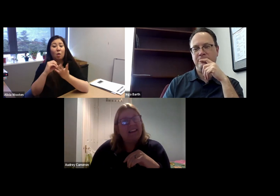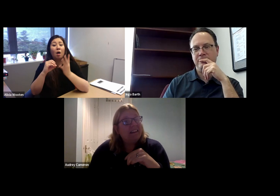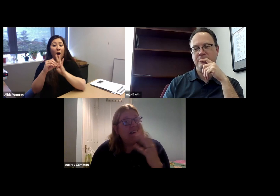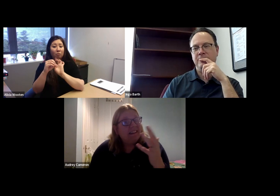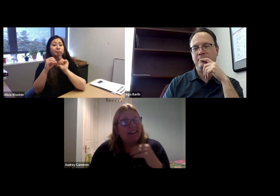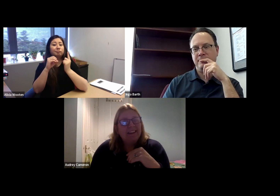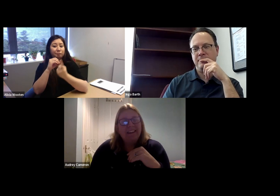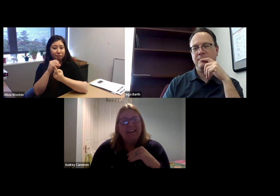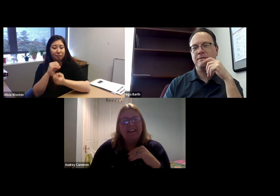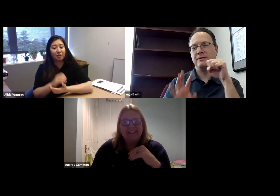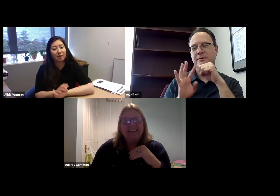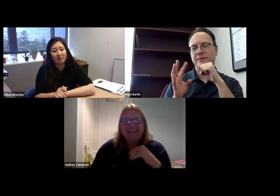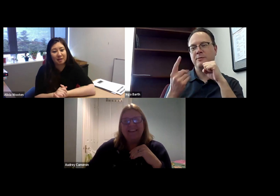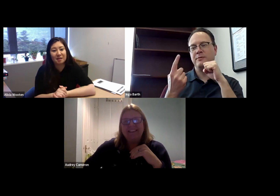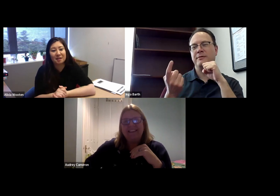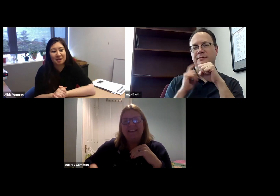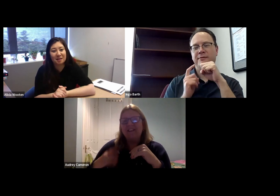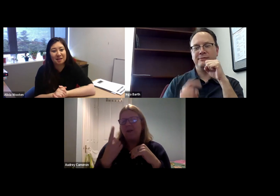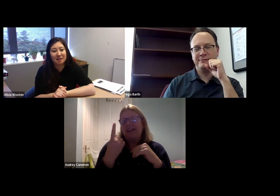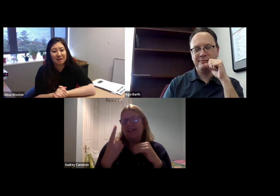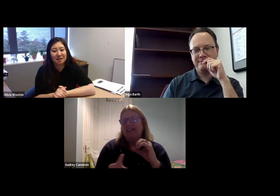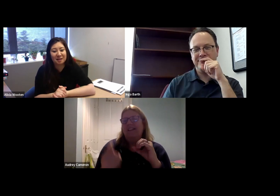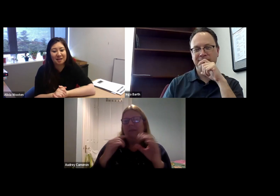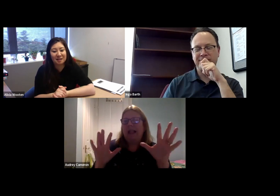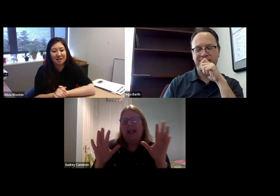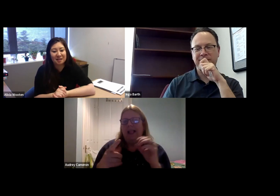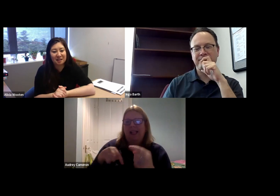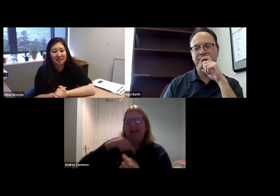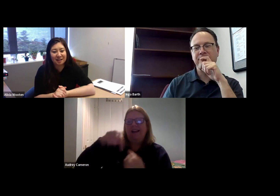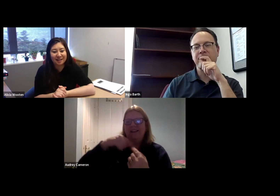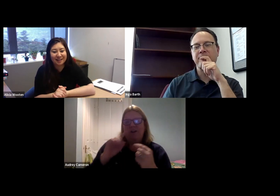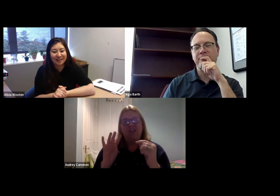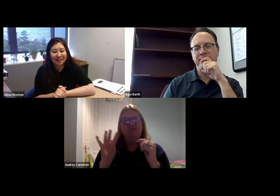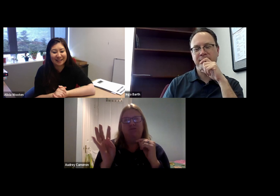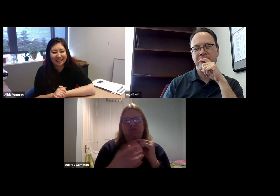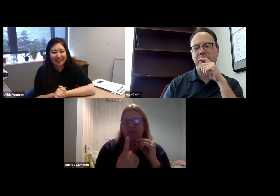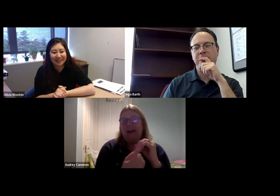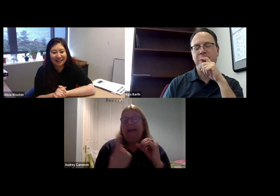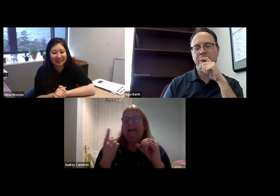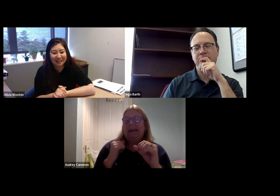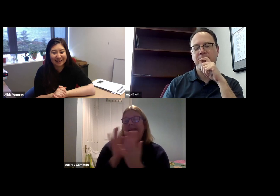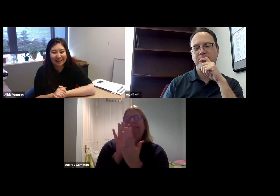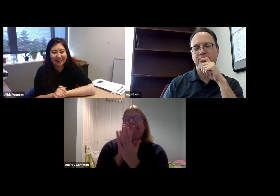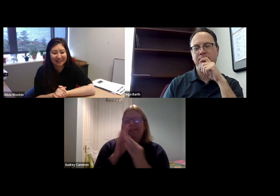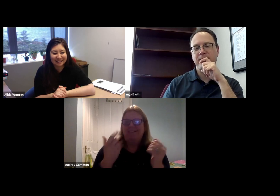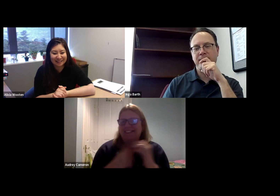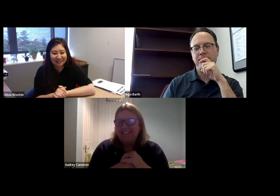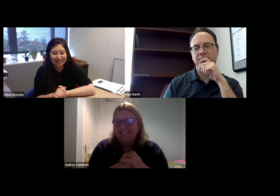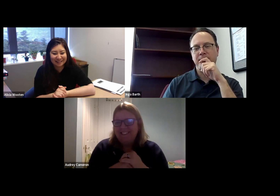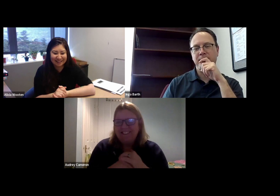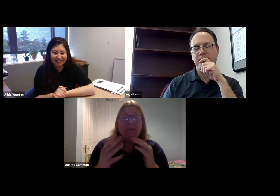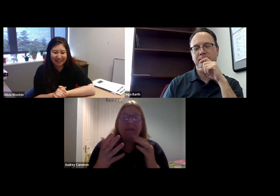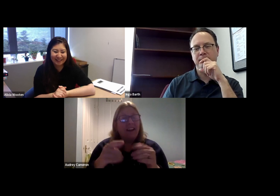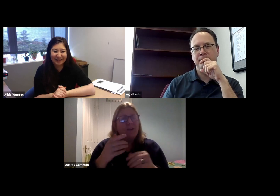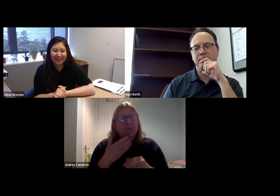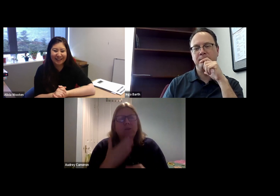2, 4. Well, there are 1 to 6 moons, so they all orbit